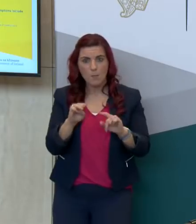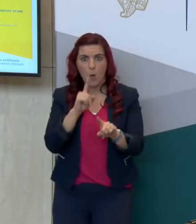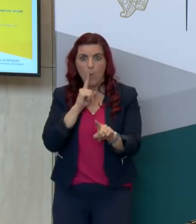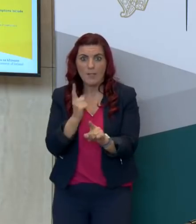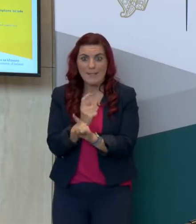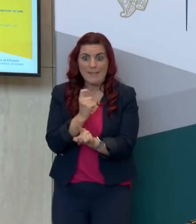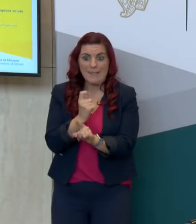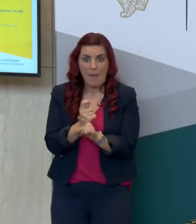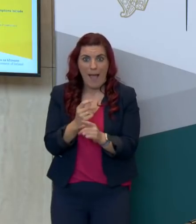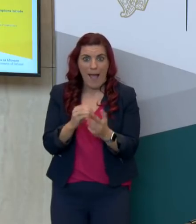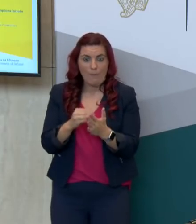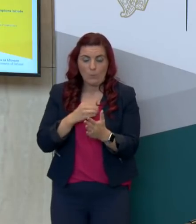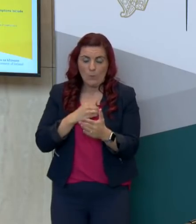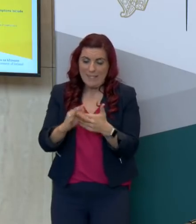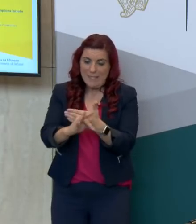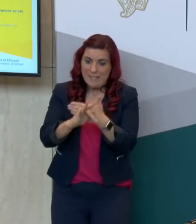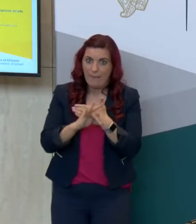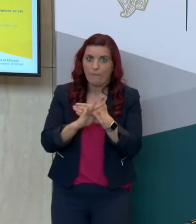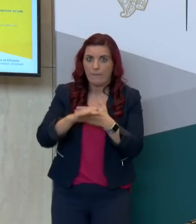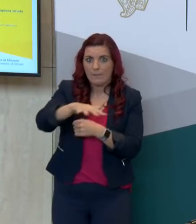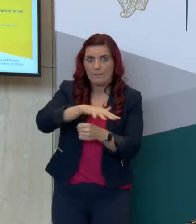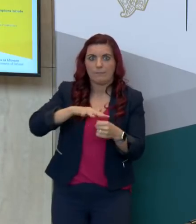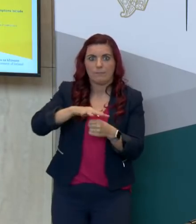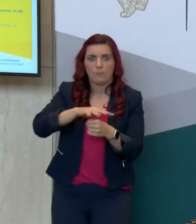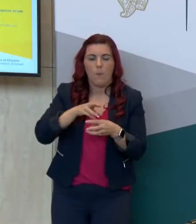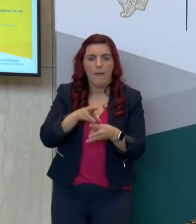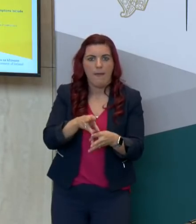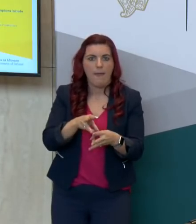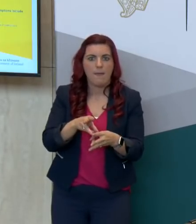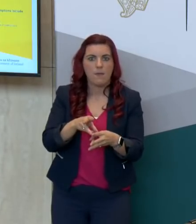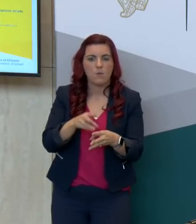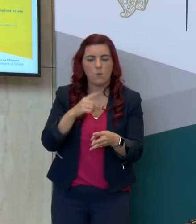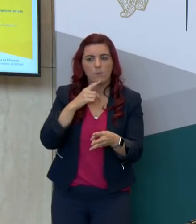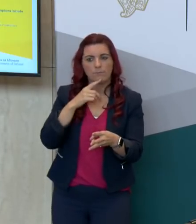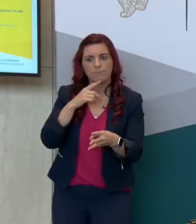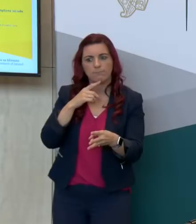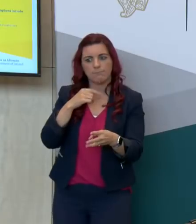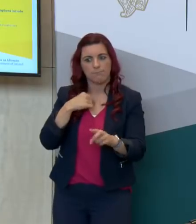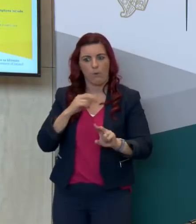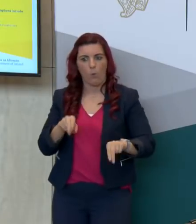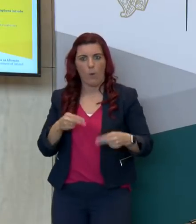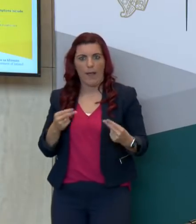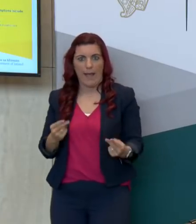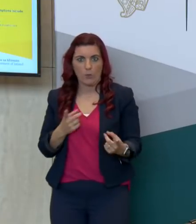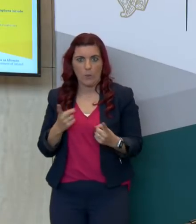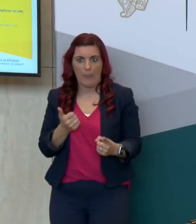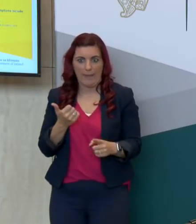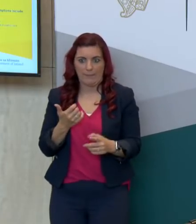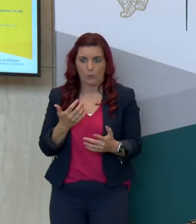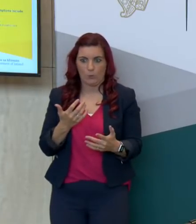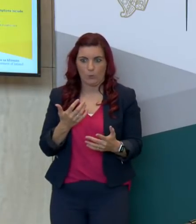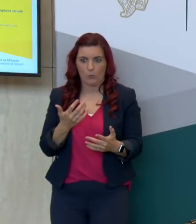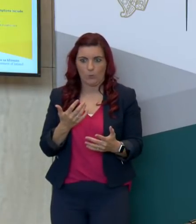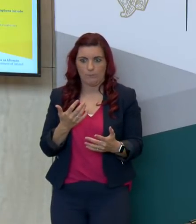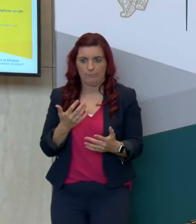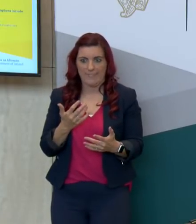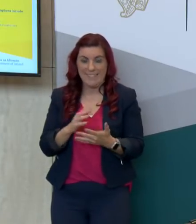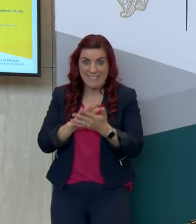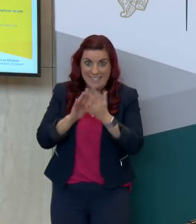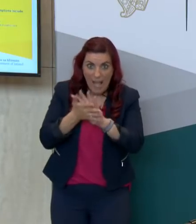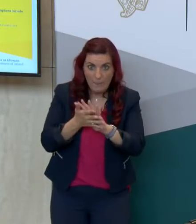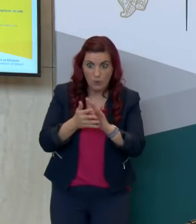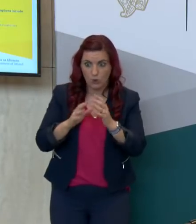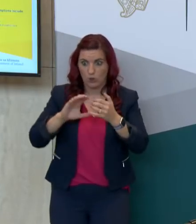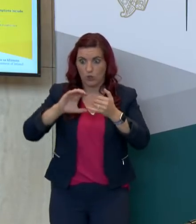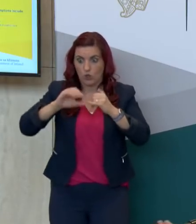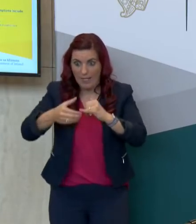to be done in a really safe way. And certainly we can't do anything to jeopardise the